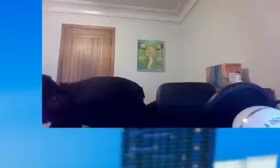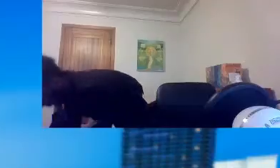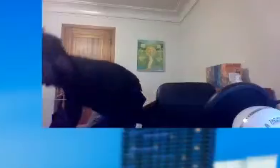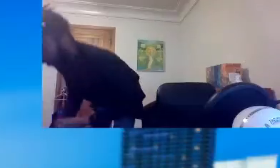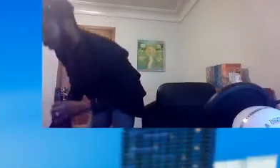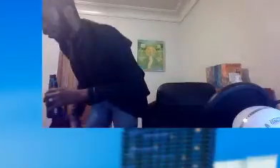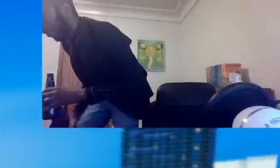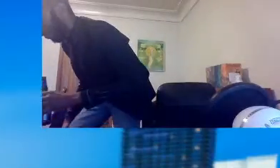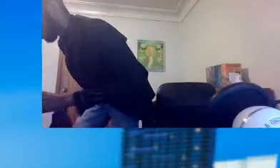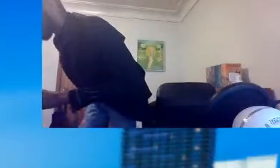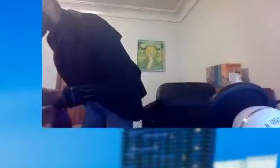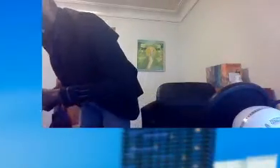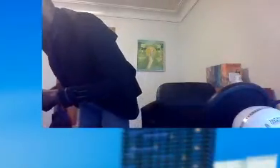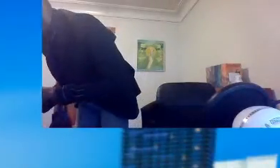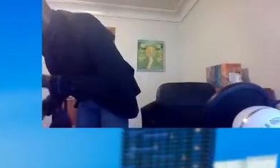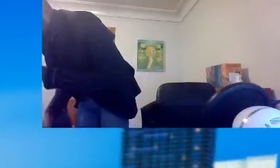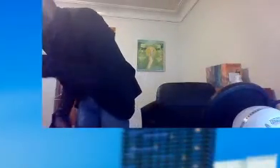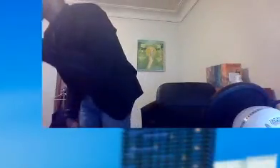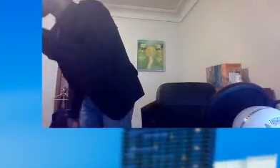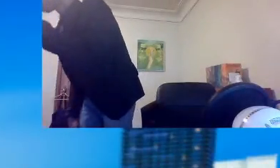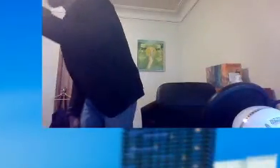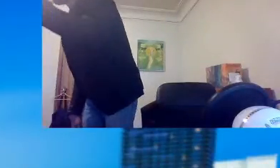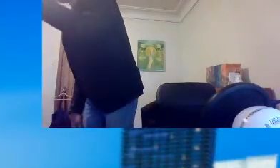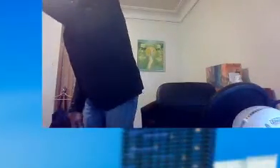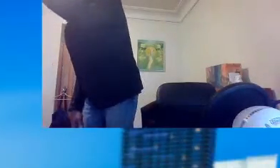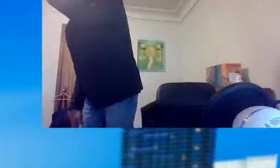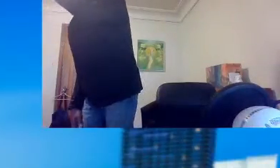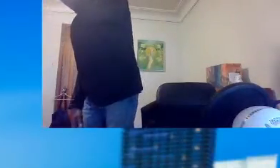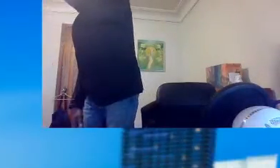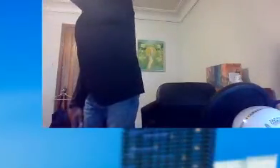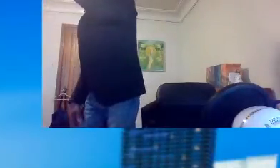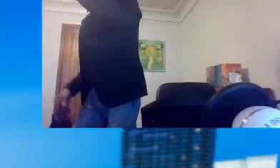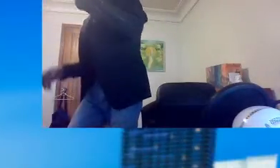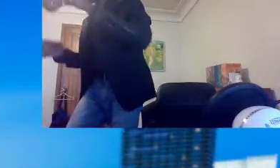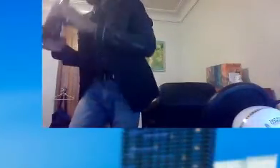Alright, we're in there, dog. All tucked.